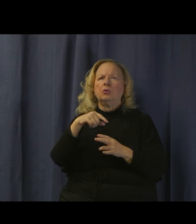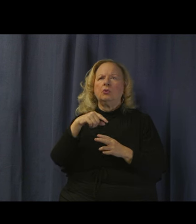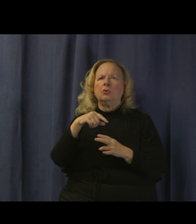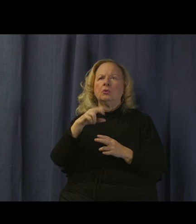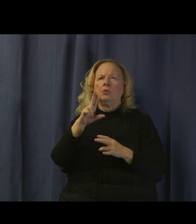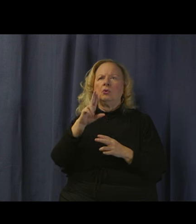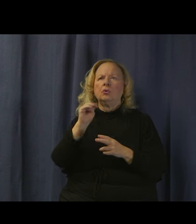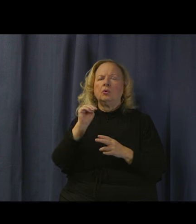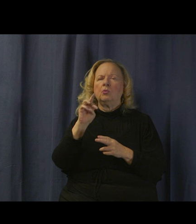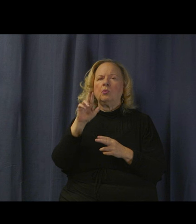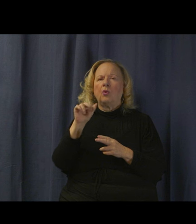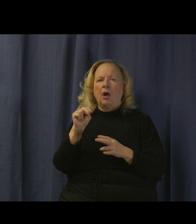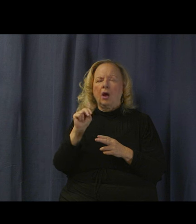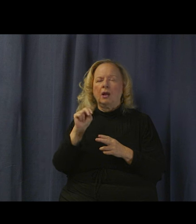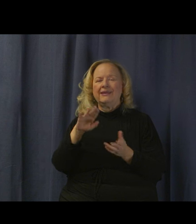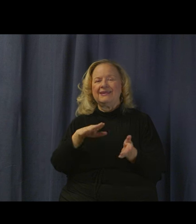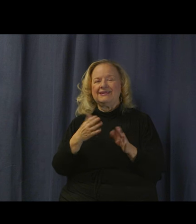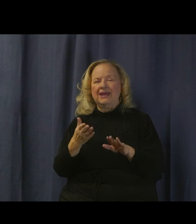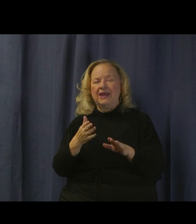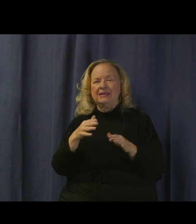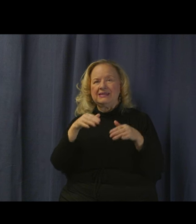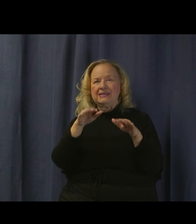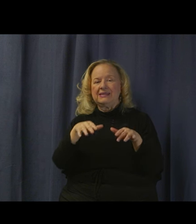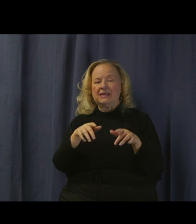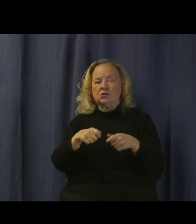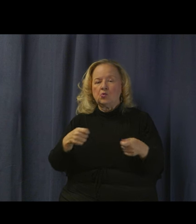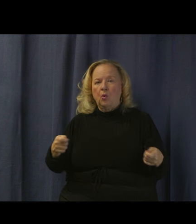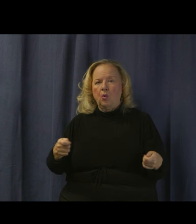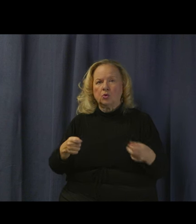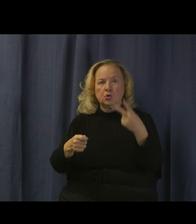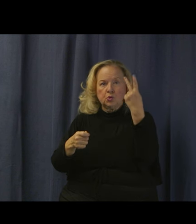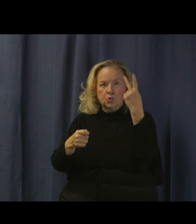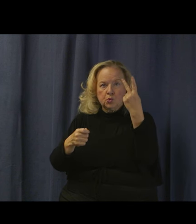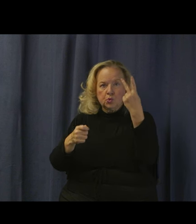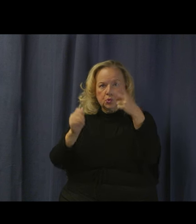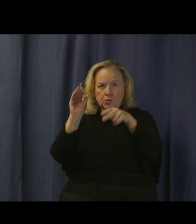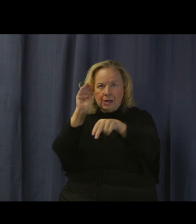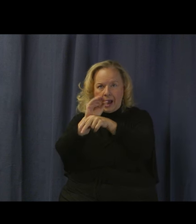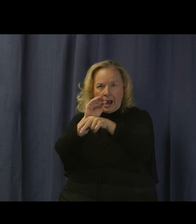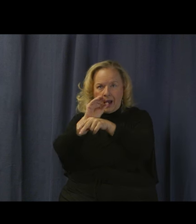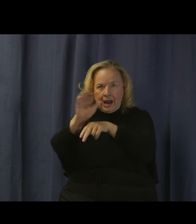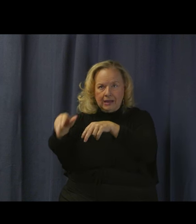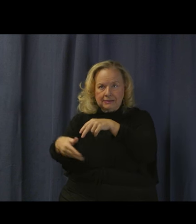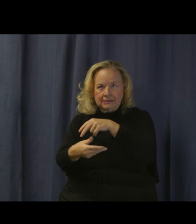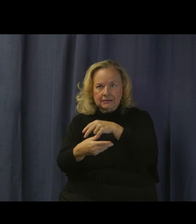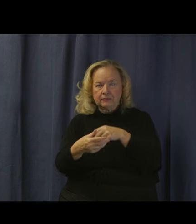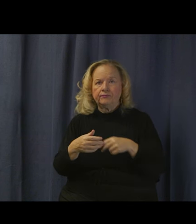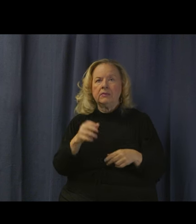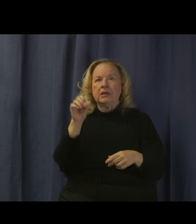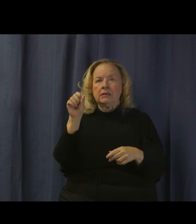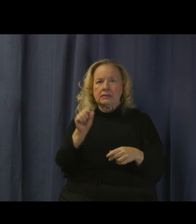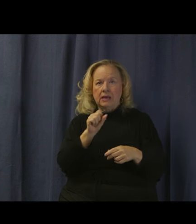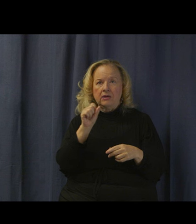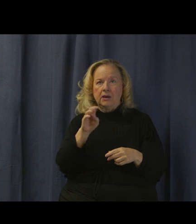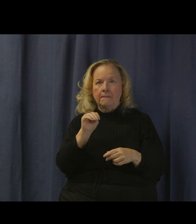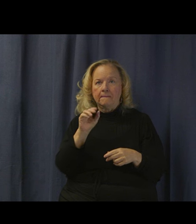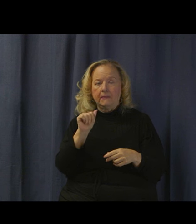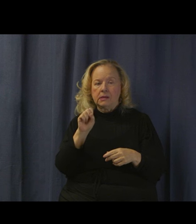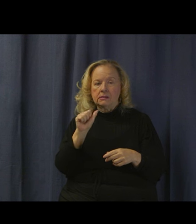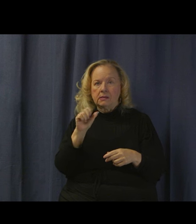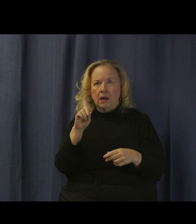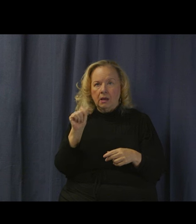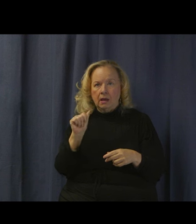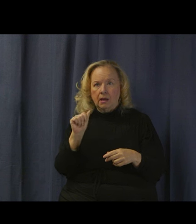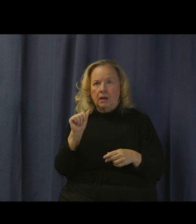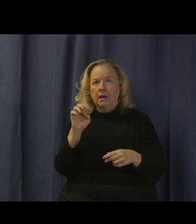two nights at the Dead Sea. Oh, that is incredible. Saturday, we'll be at Masada and Gedi, and again at the Dead